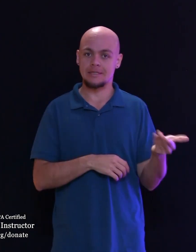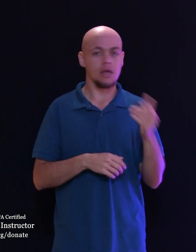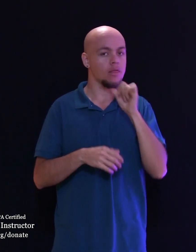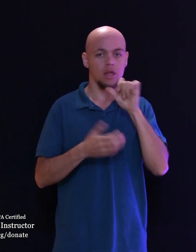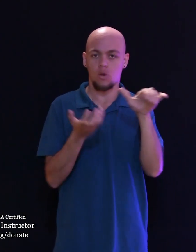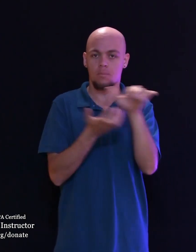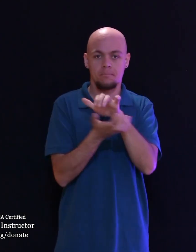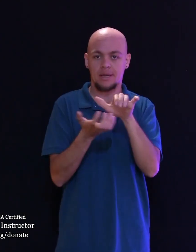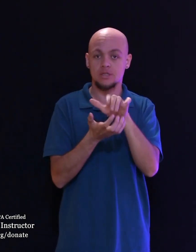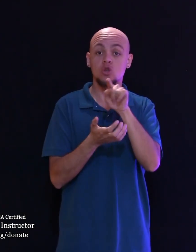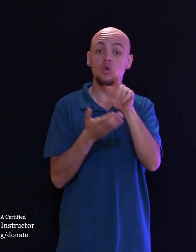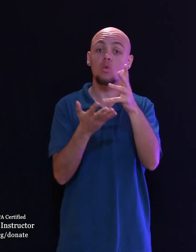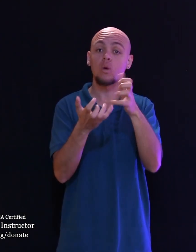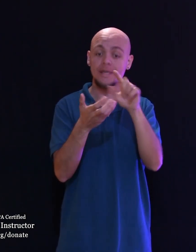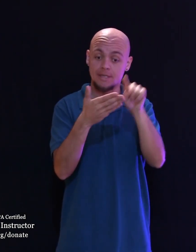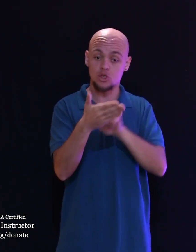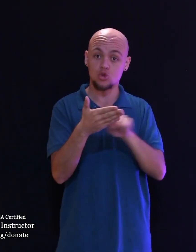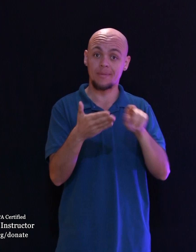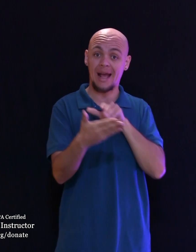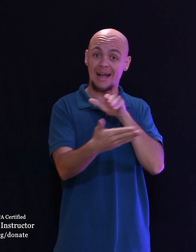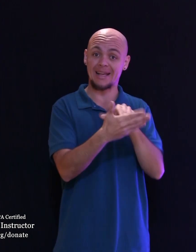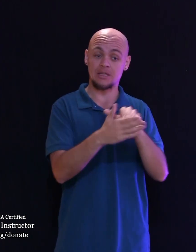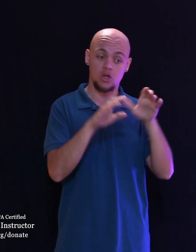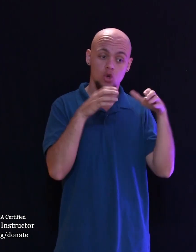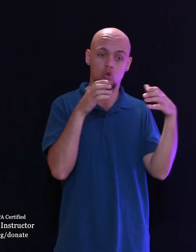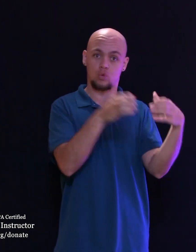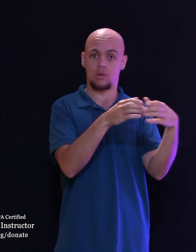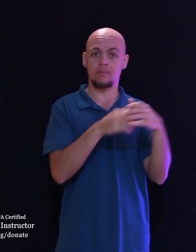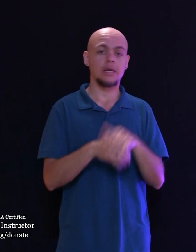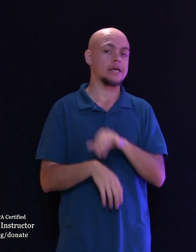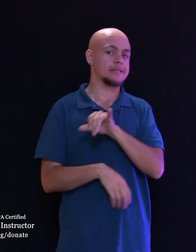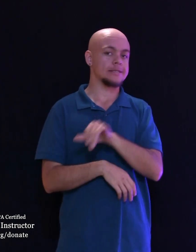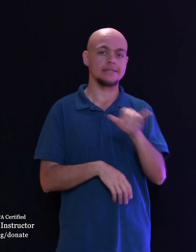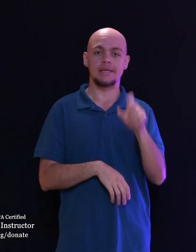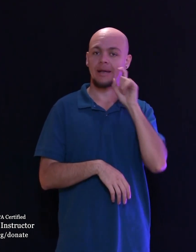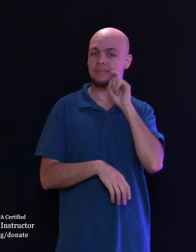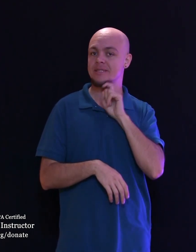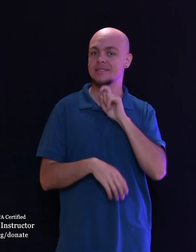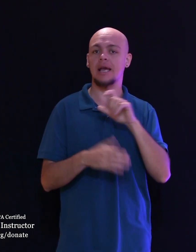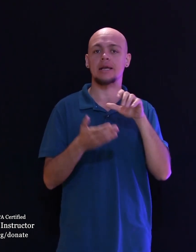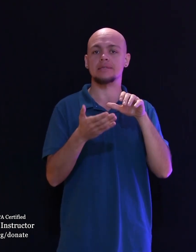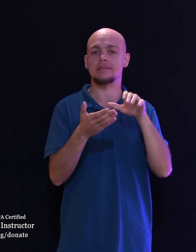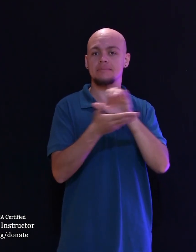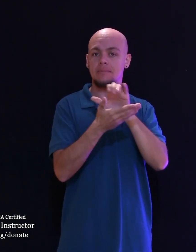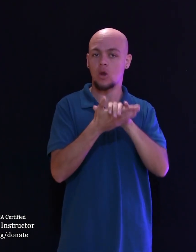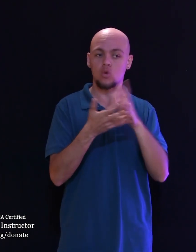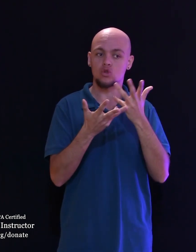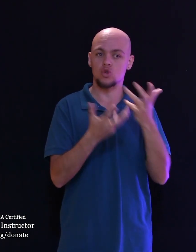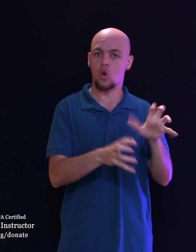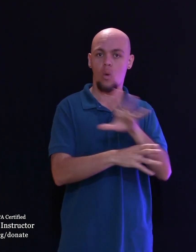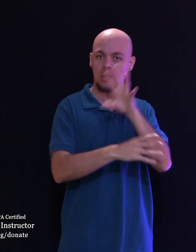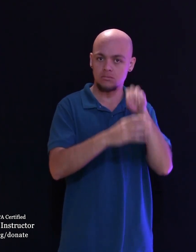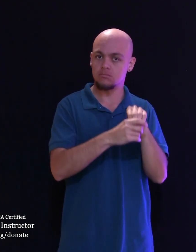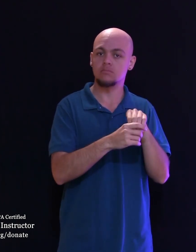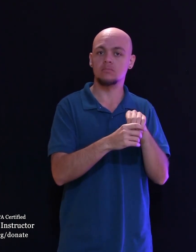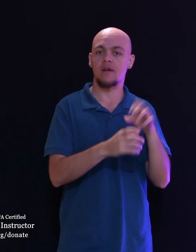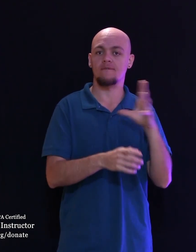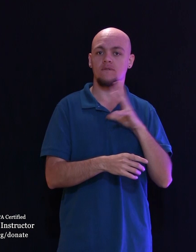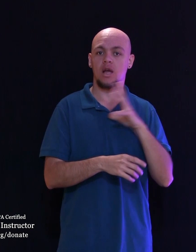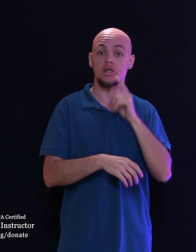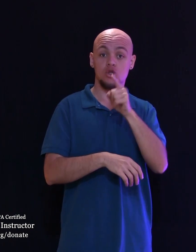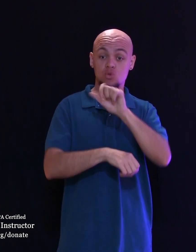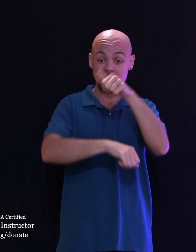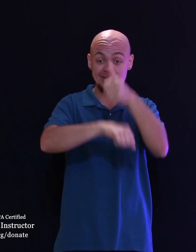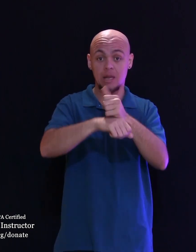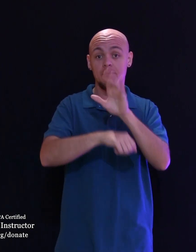You want to discriminate against a certain group? You don't want to do same-sex marriages? You don't want to have anything to do with same-sex couples?